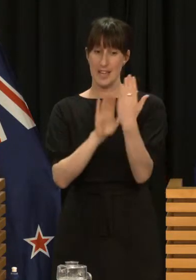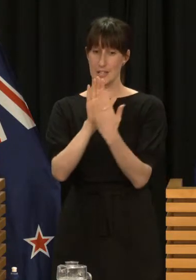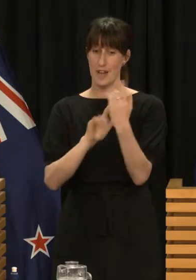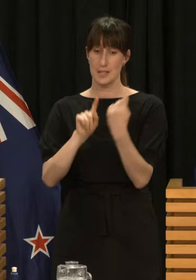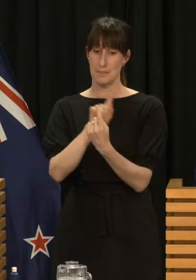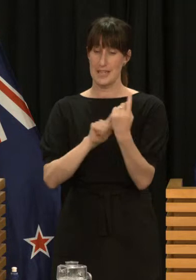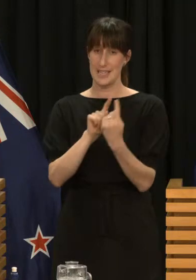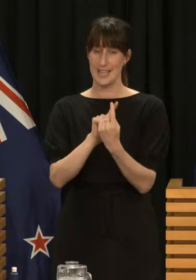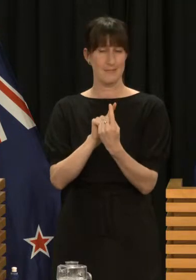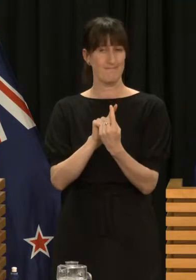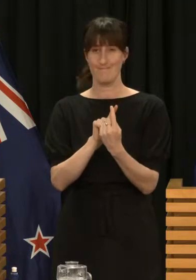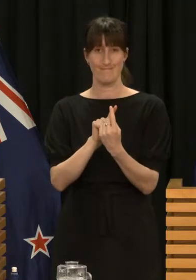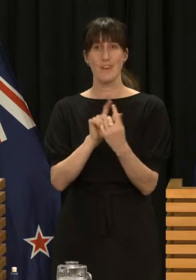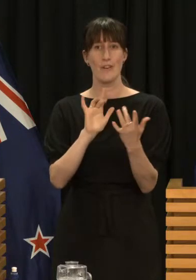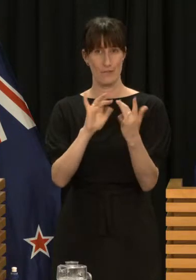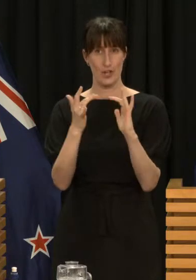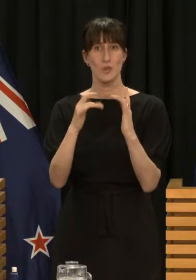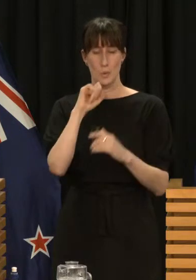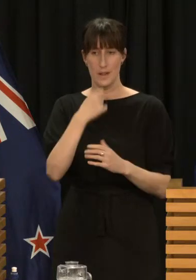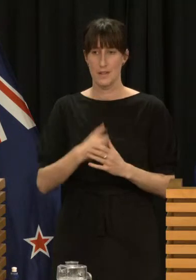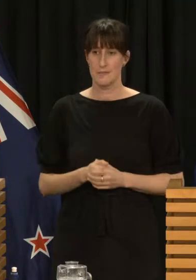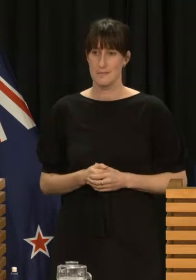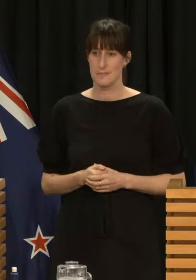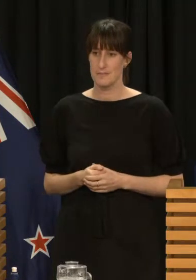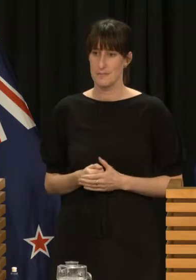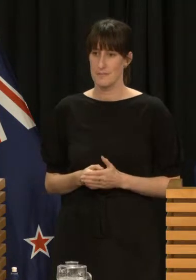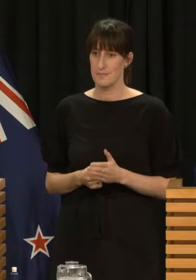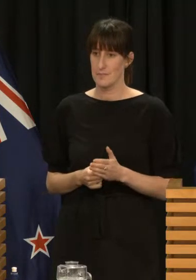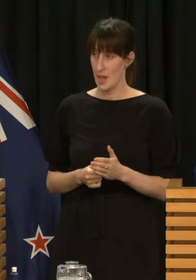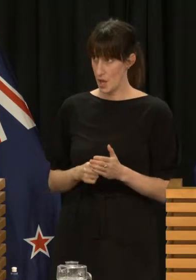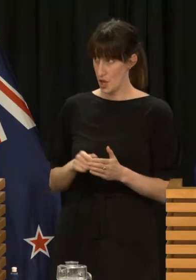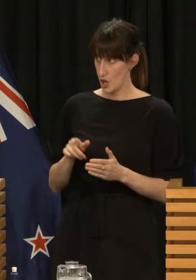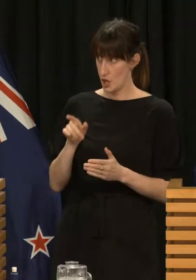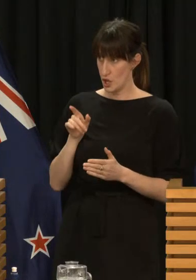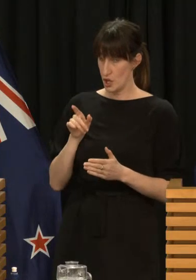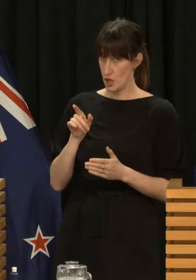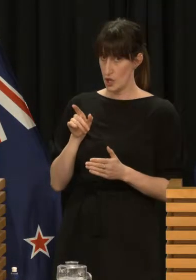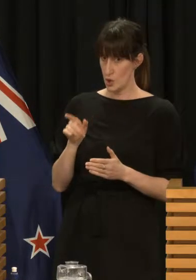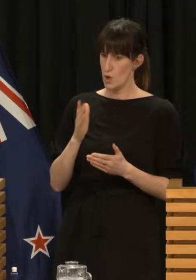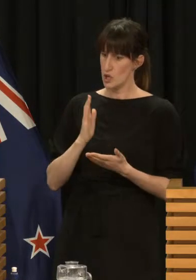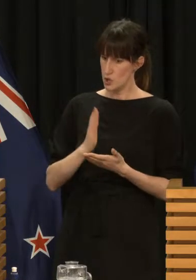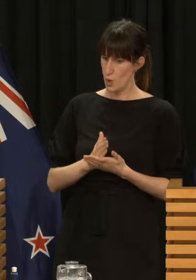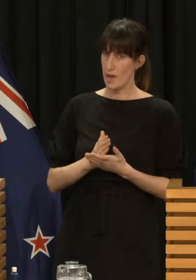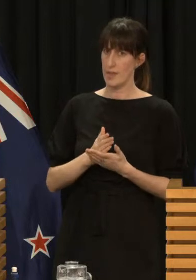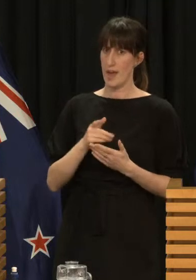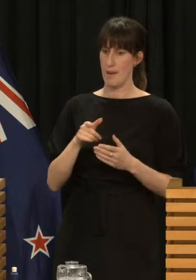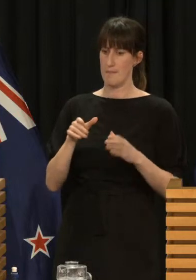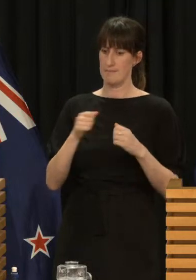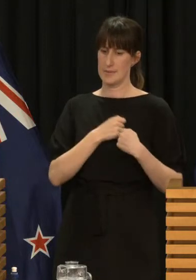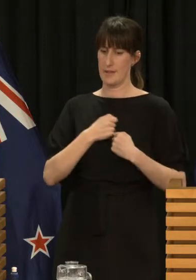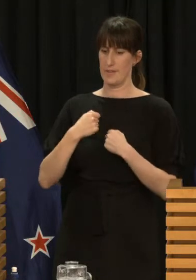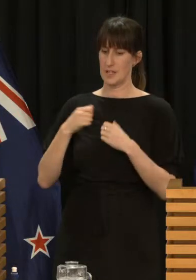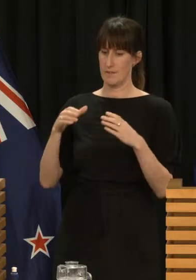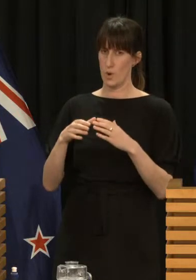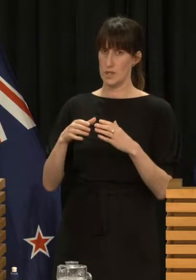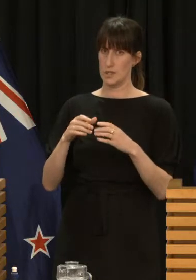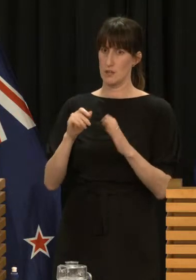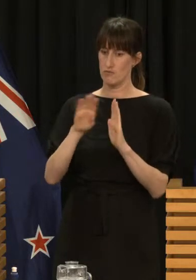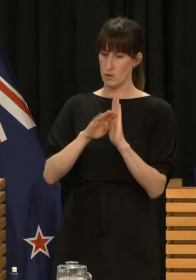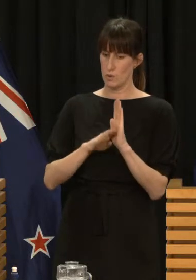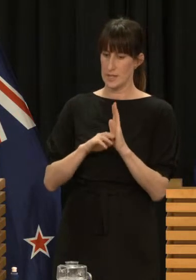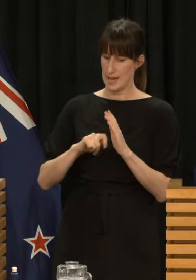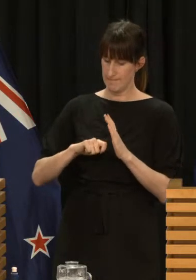assurances that they've tightened up their protocols, and have you tried to link, make sure that people with specific